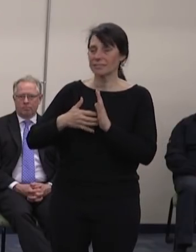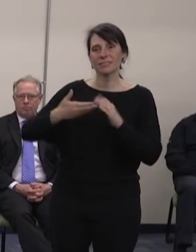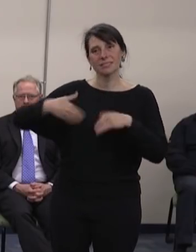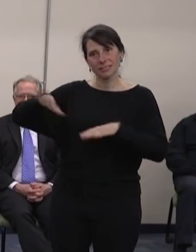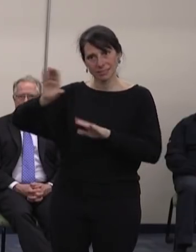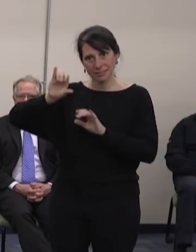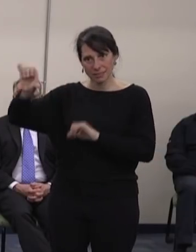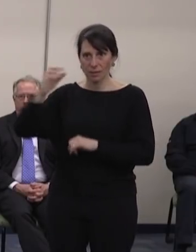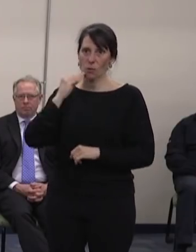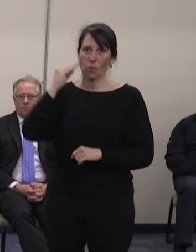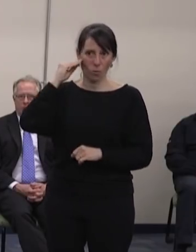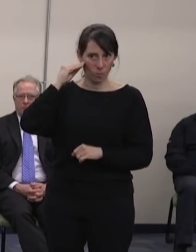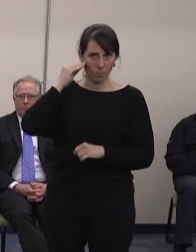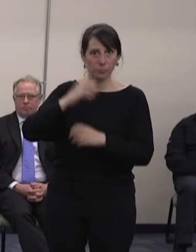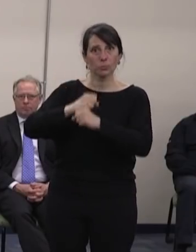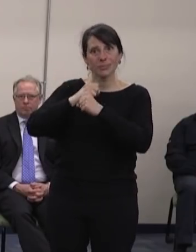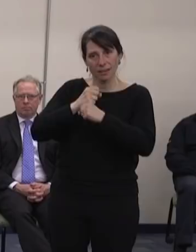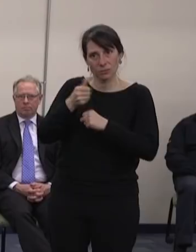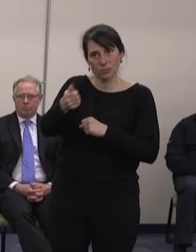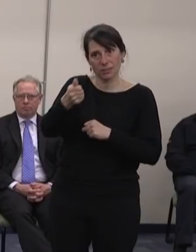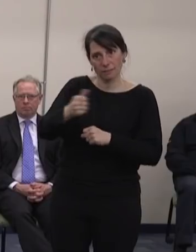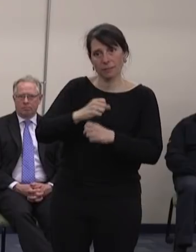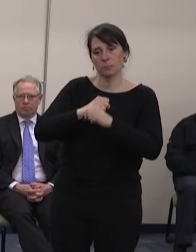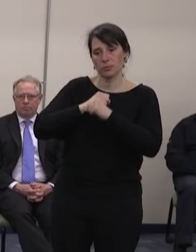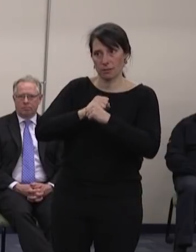others. Protect your health.